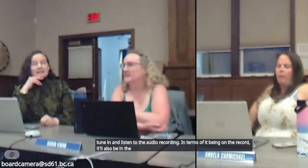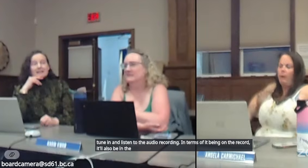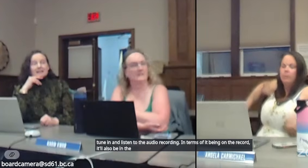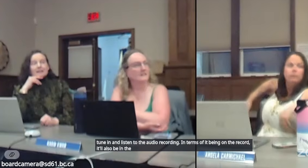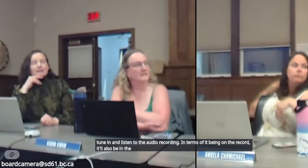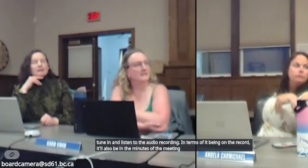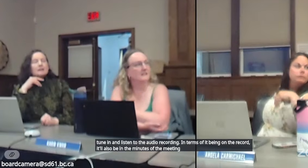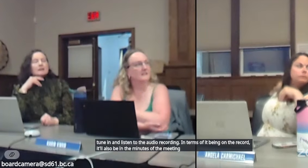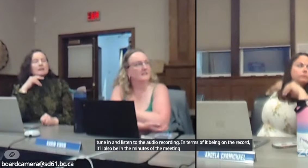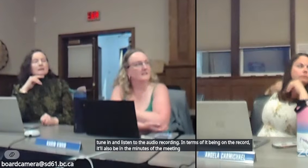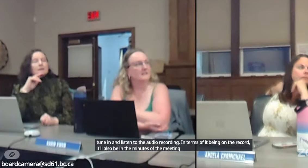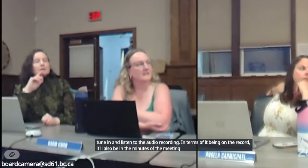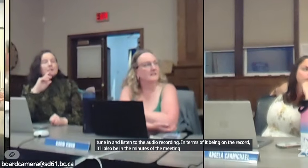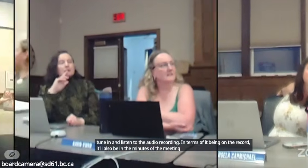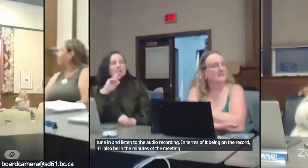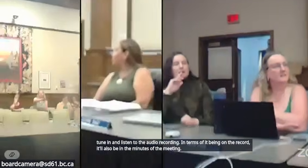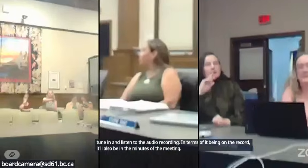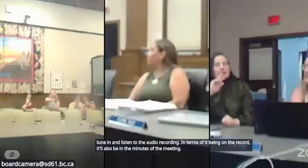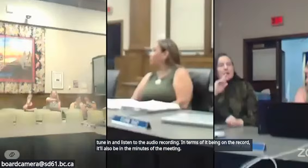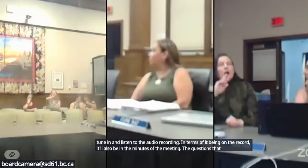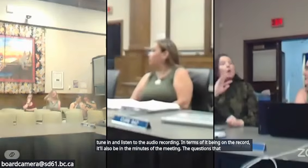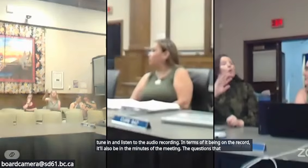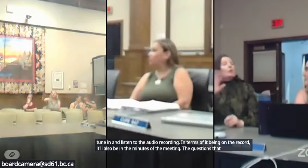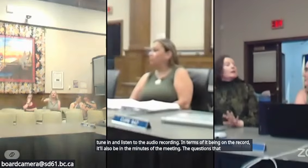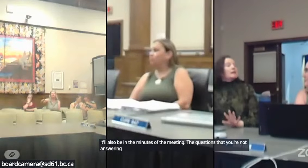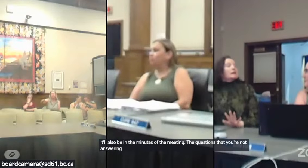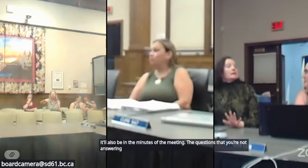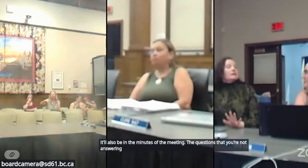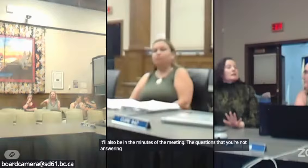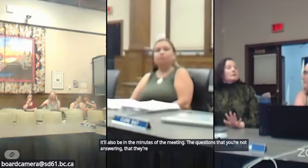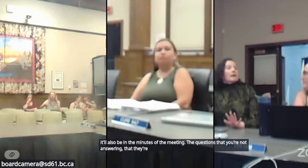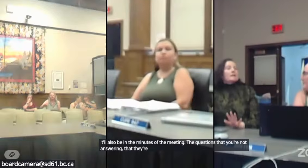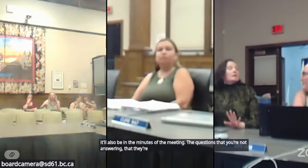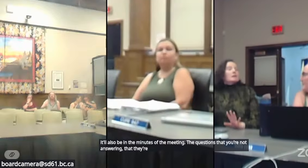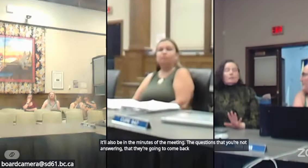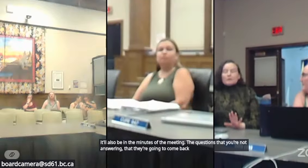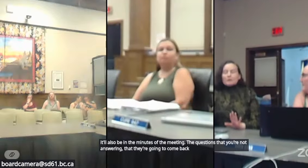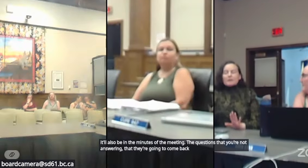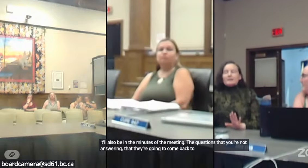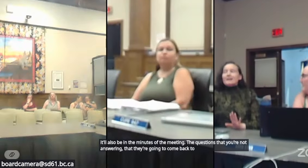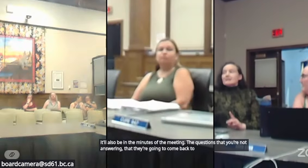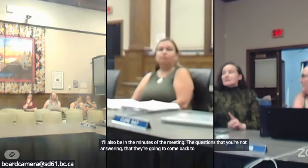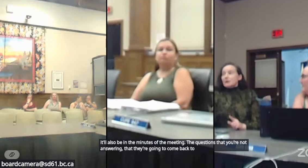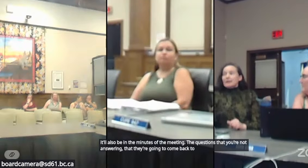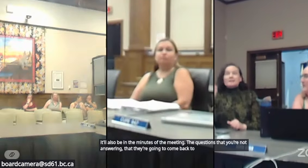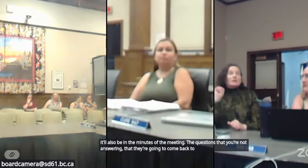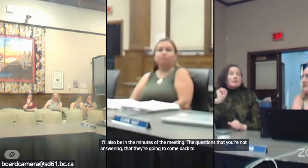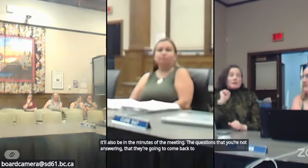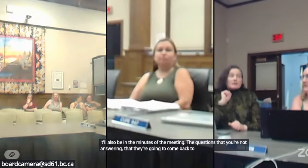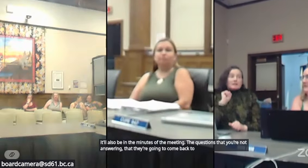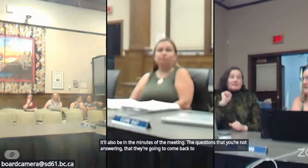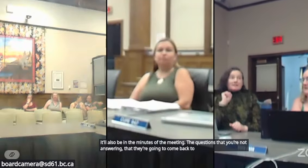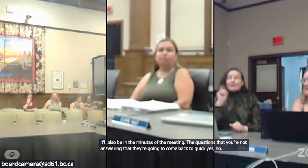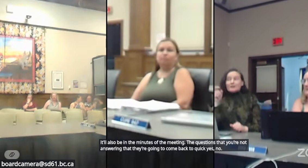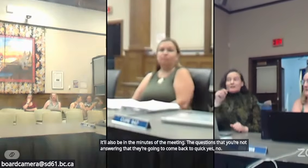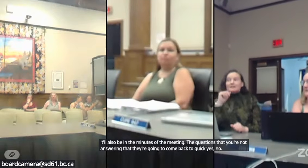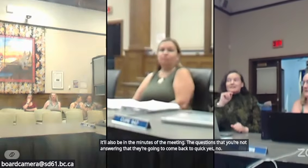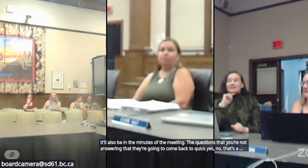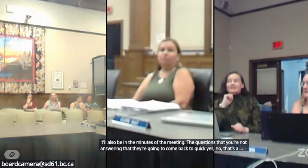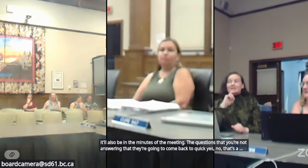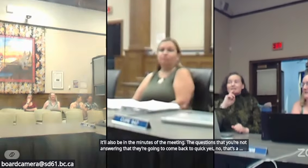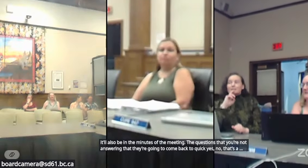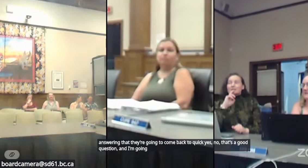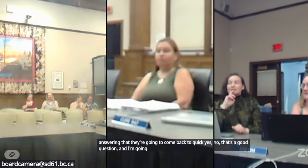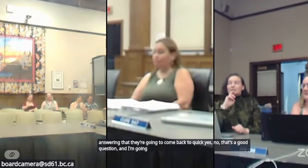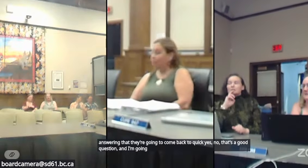meeting. No, the questions that you're not answering, that they're going to Oh. come back to. Right, yes, no, that's a good question. And I'm gonna